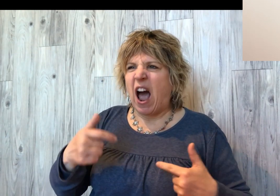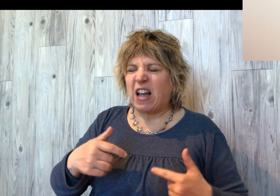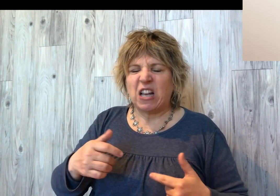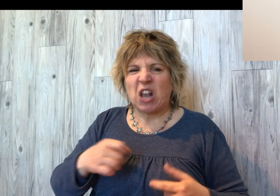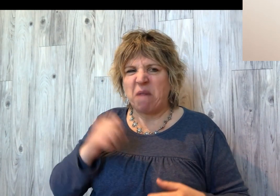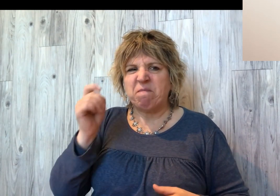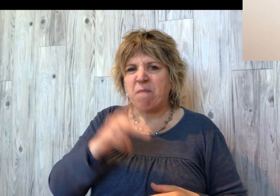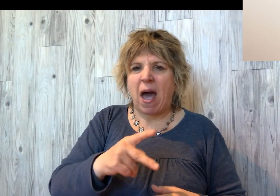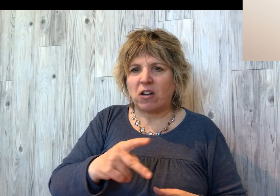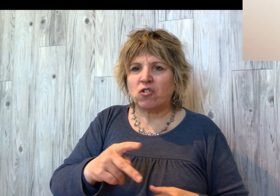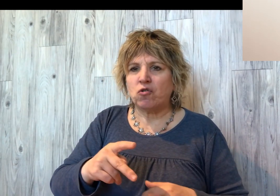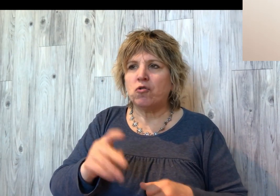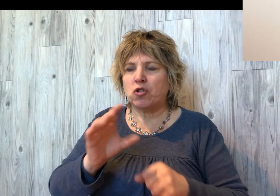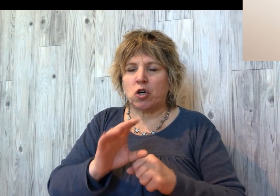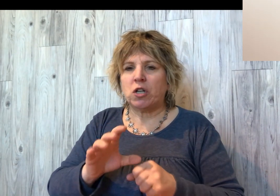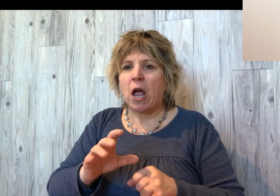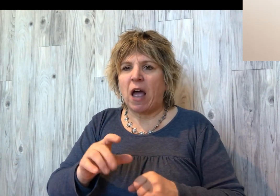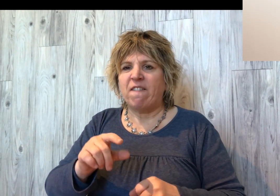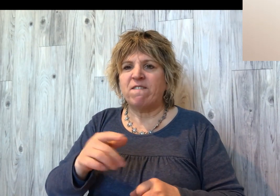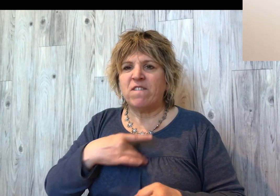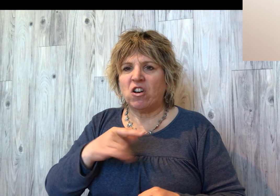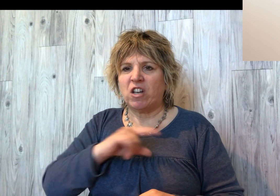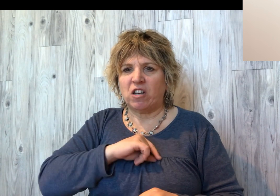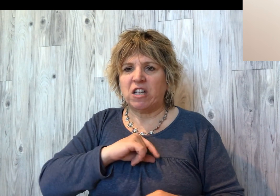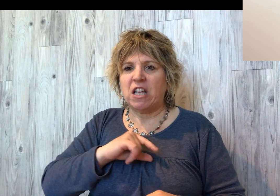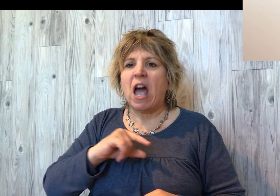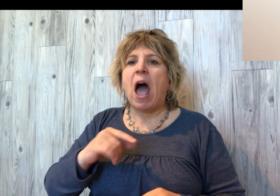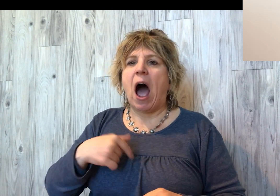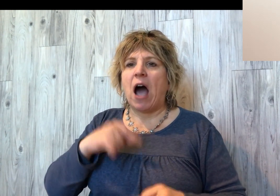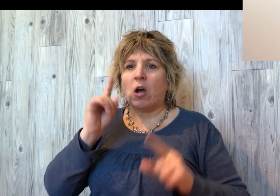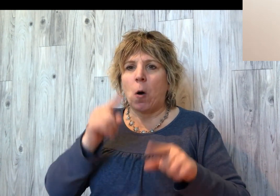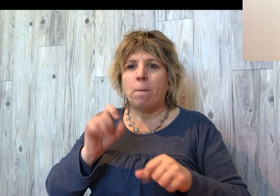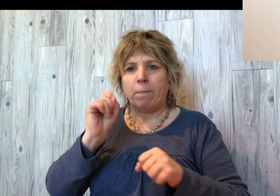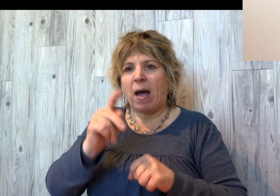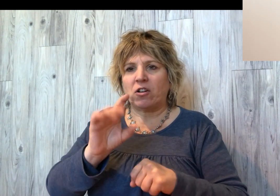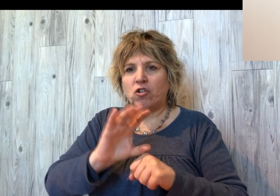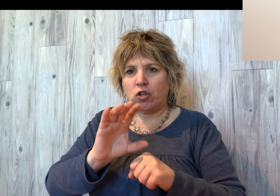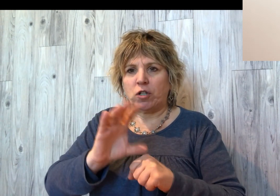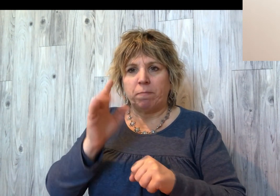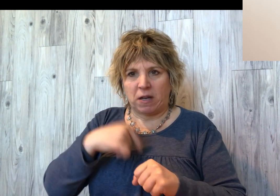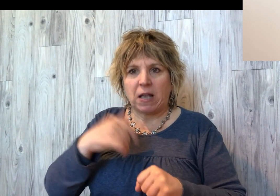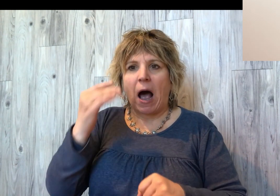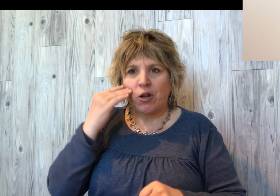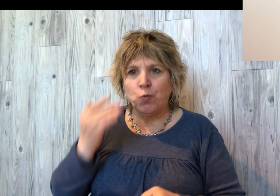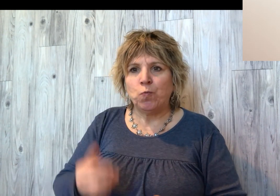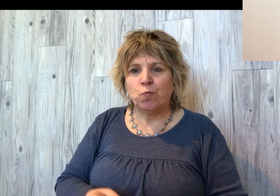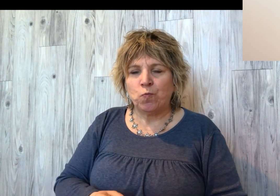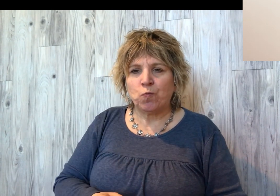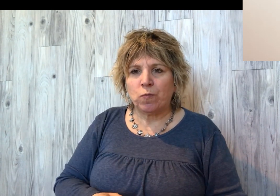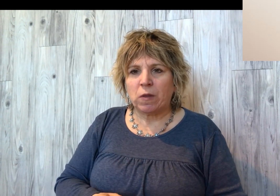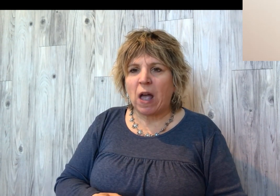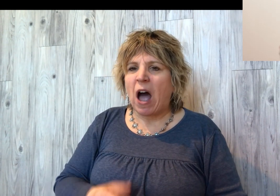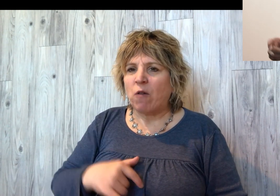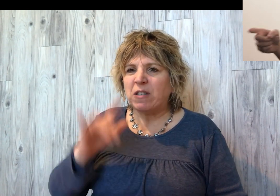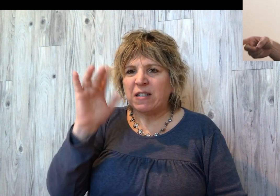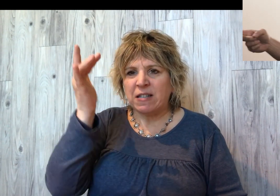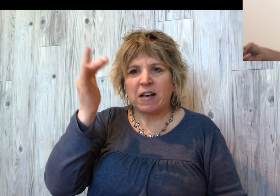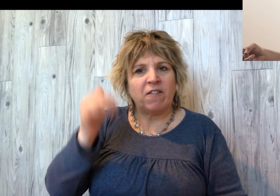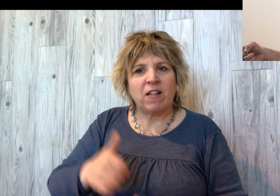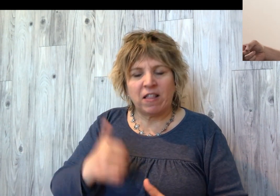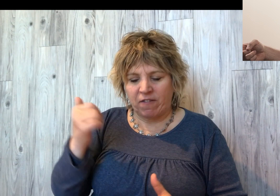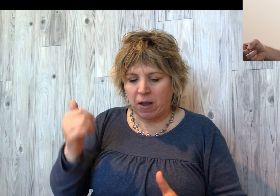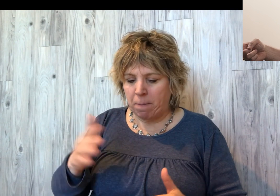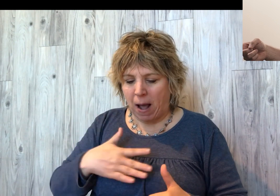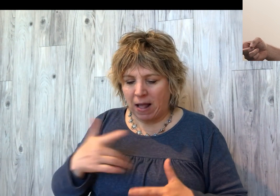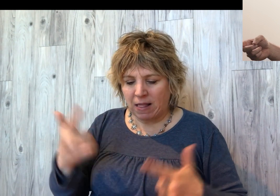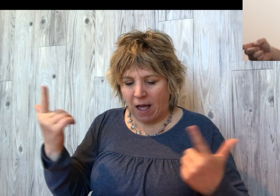make me feel guilty. And I found my rear end back in church. You know why? Because that was the house of wisdom. When I got tired of living the life of the